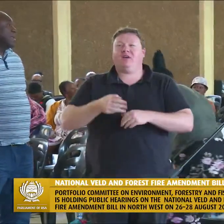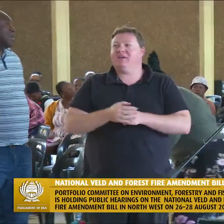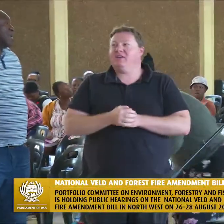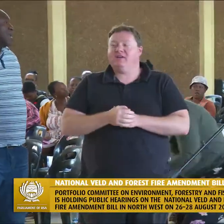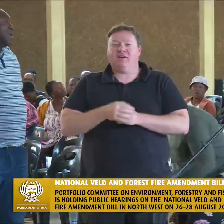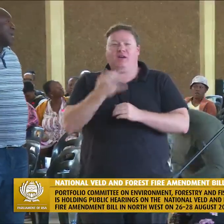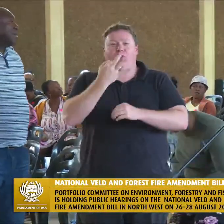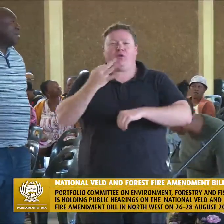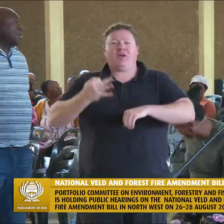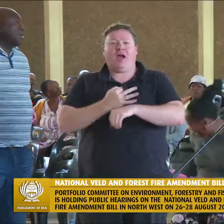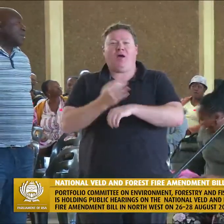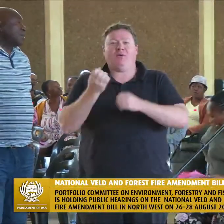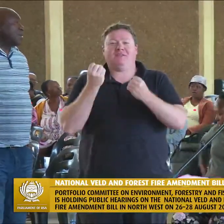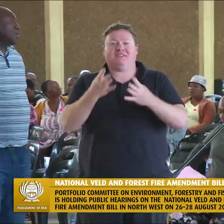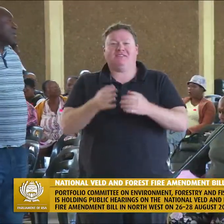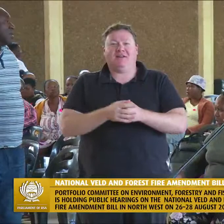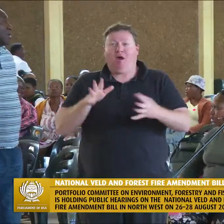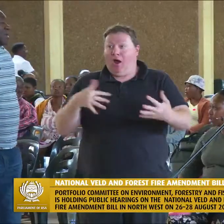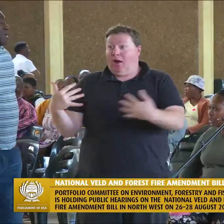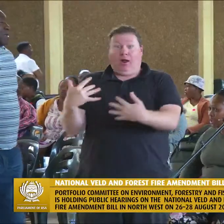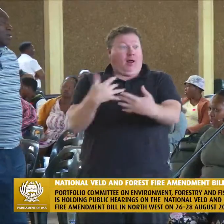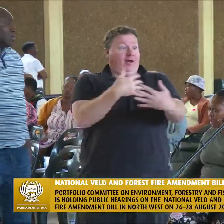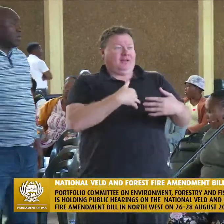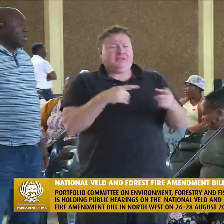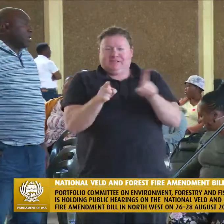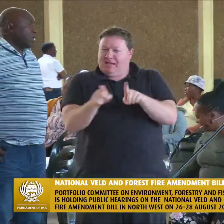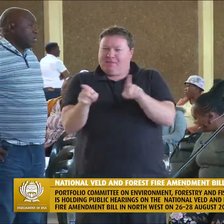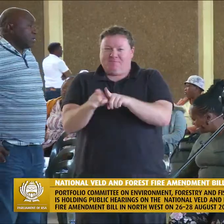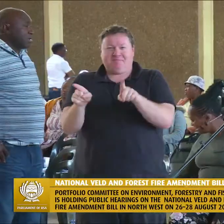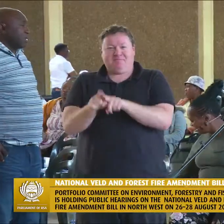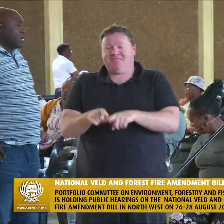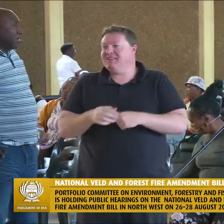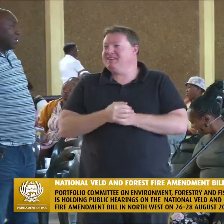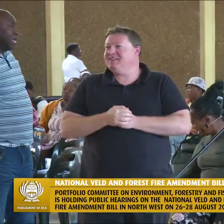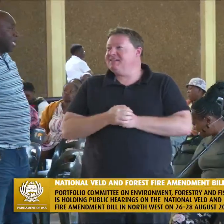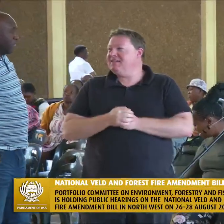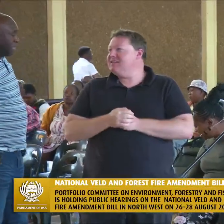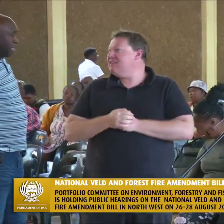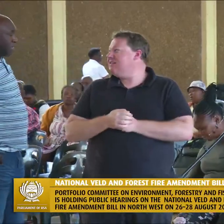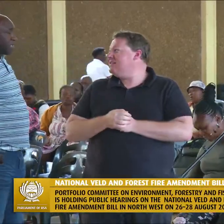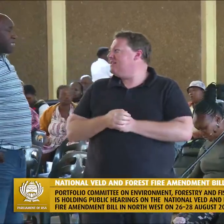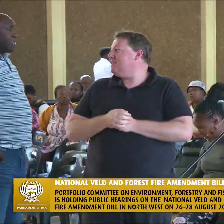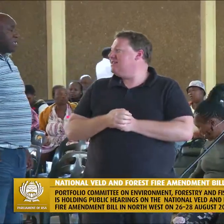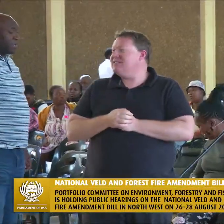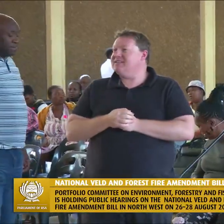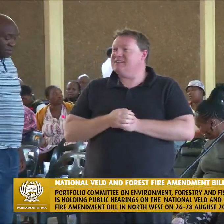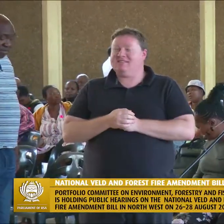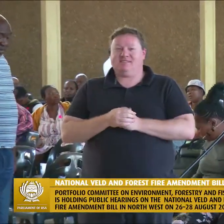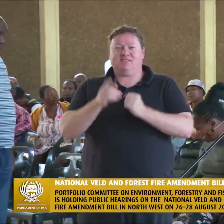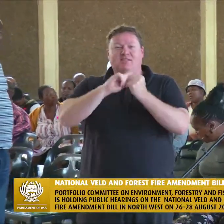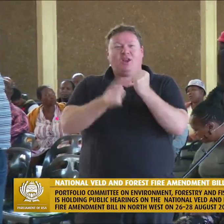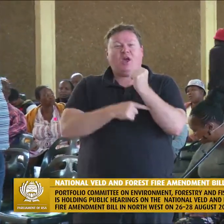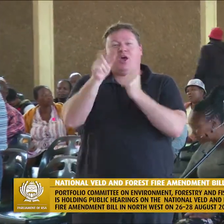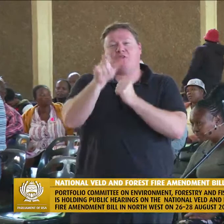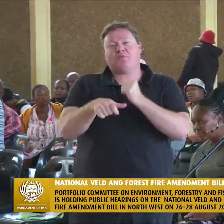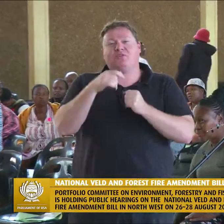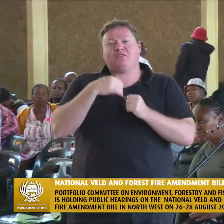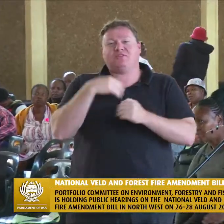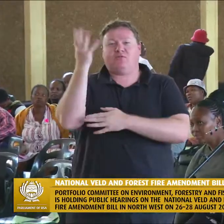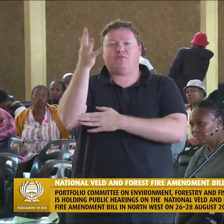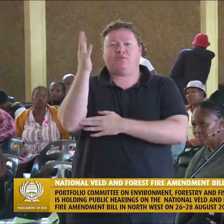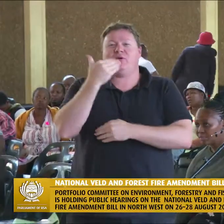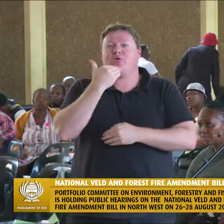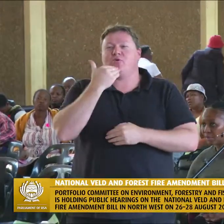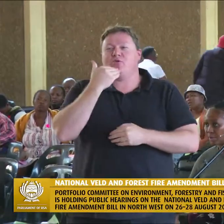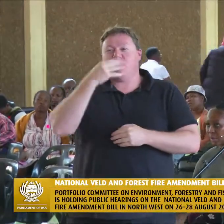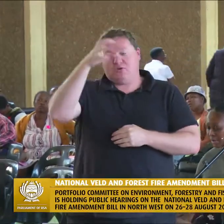hours as usual okay no no the last people to speak will be the chiefs